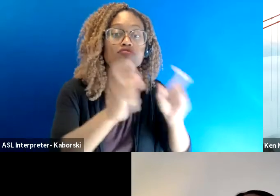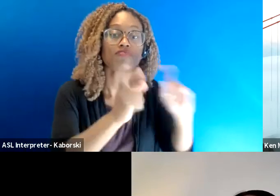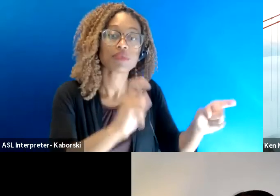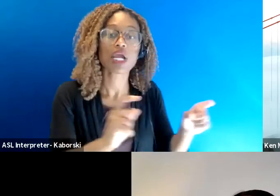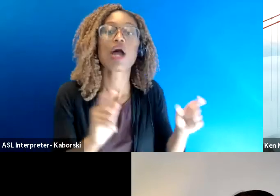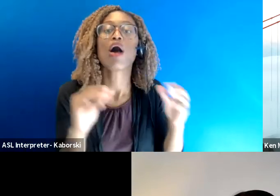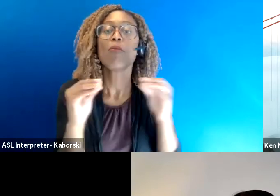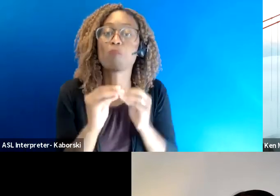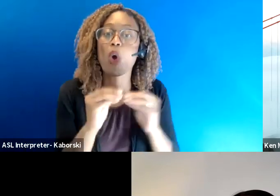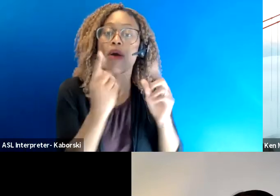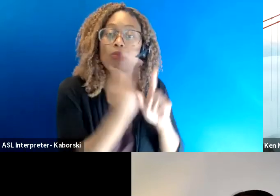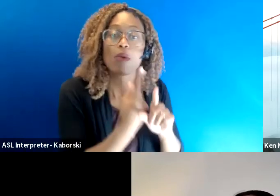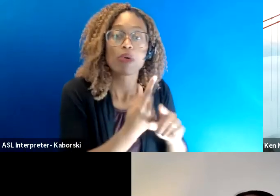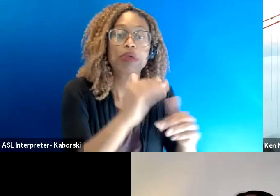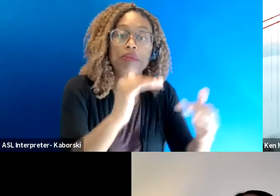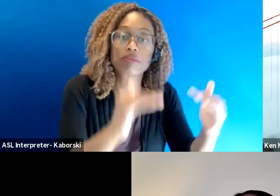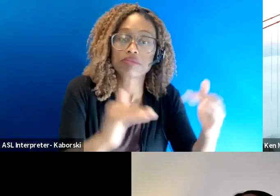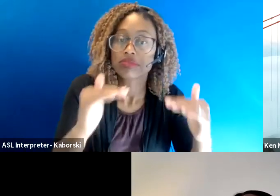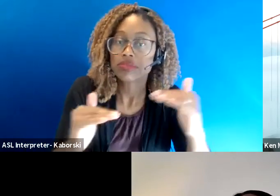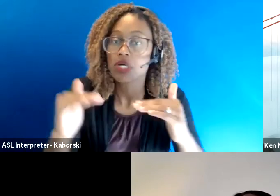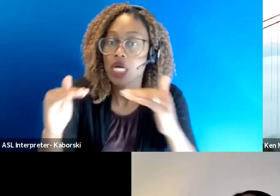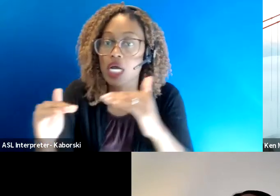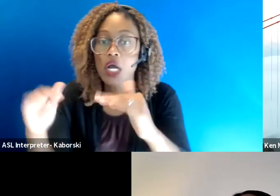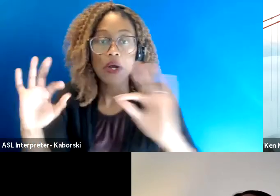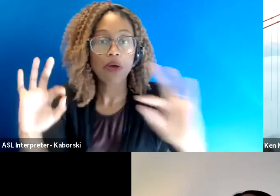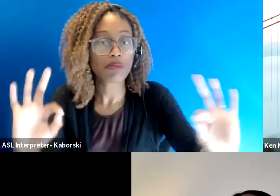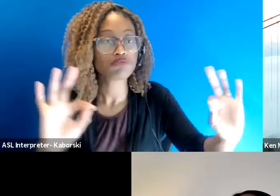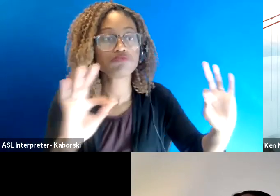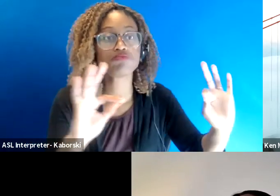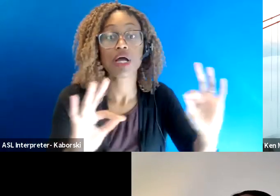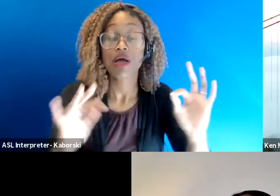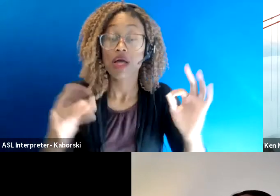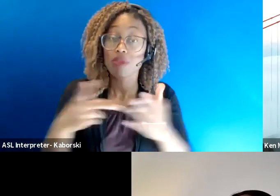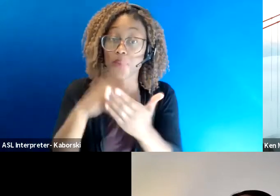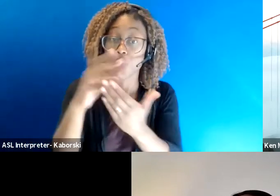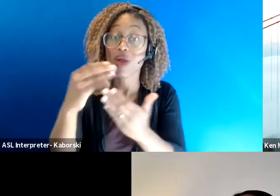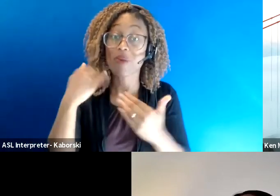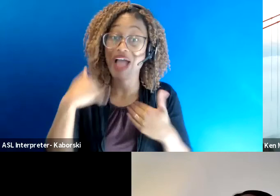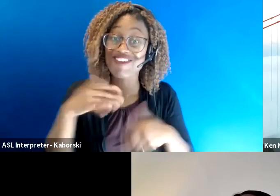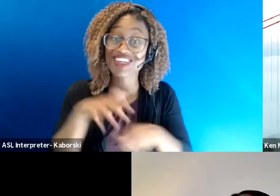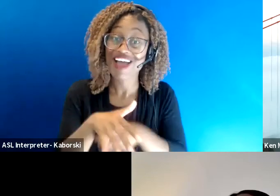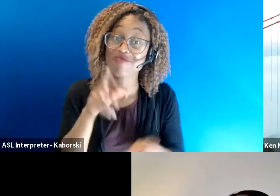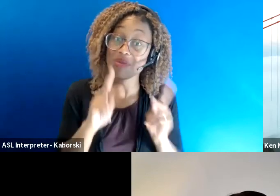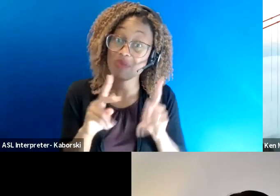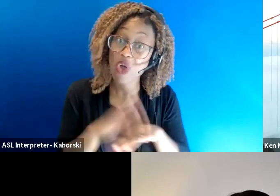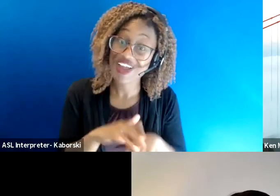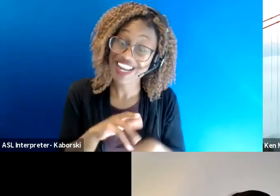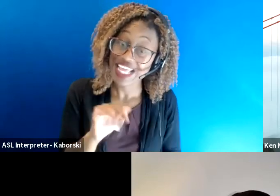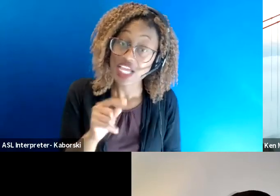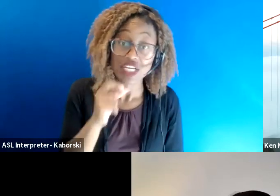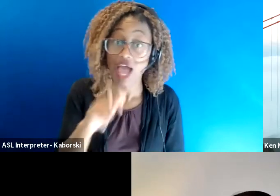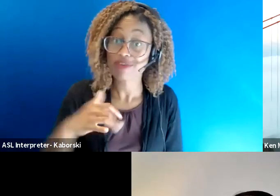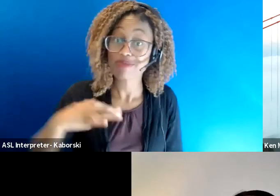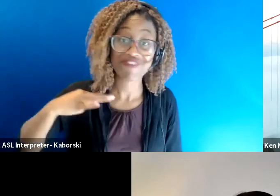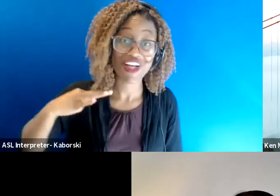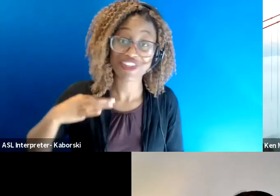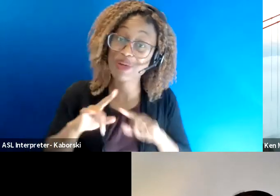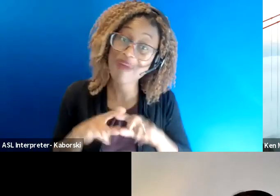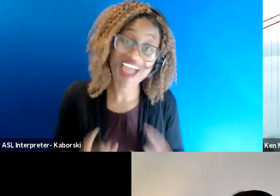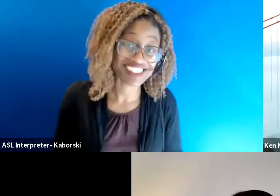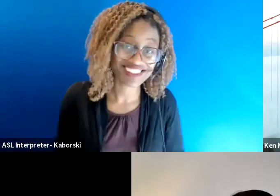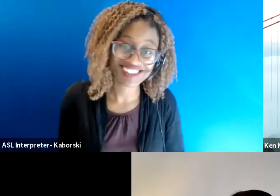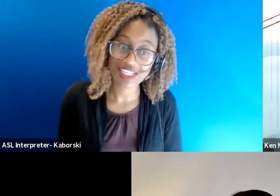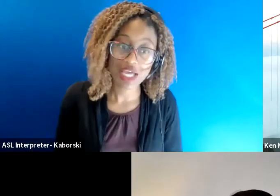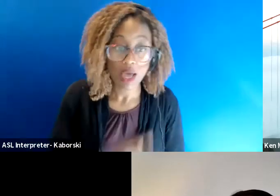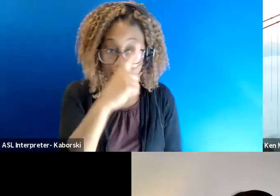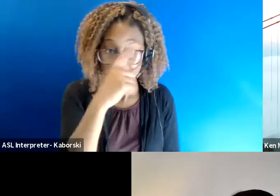can have enough people on them and they don't all have to necessarily be volunteer based, because we live